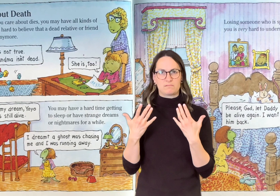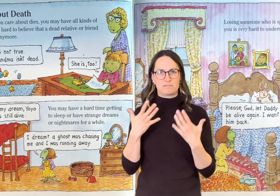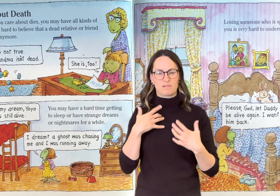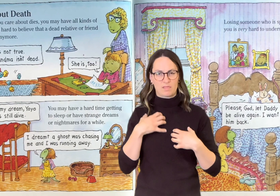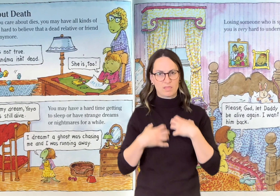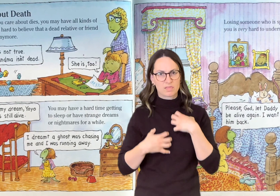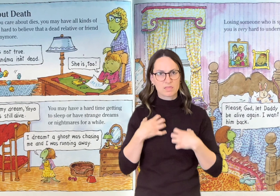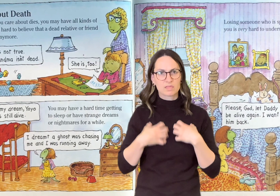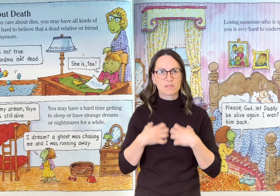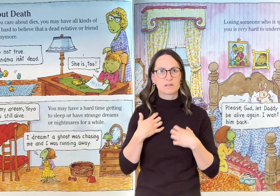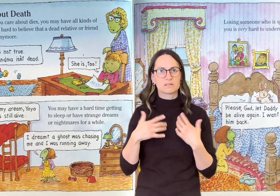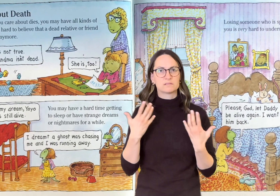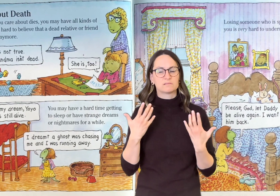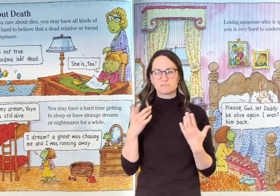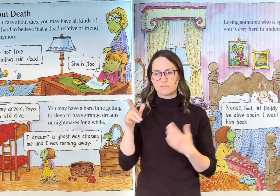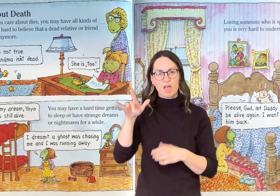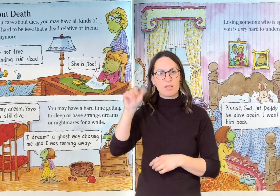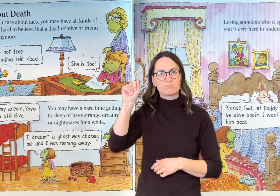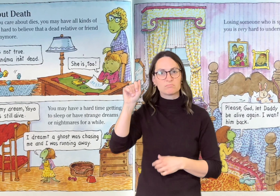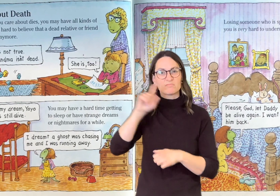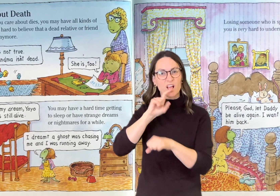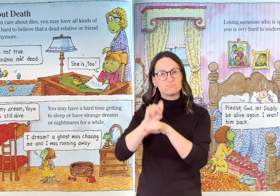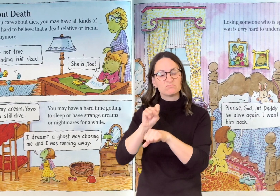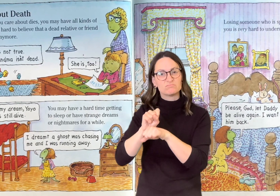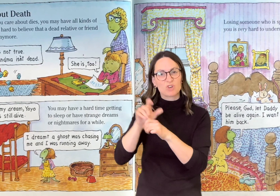won't be around anymore.